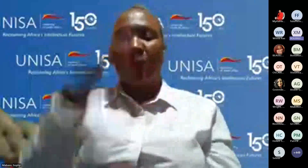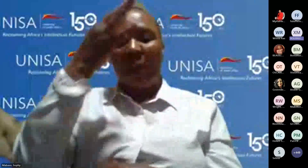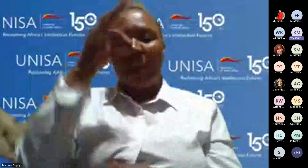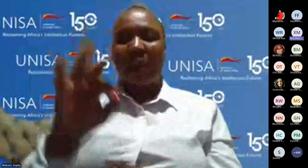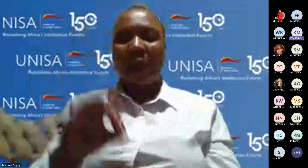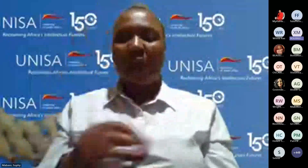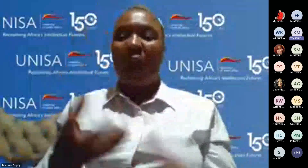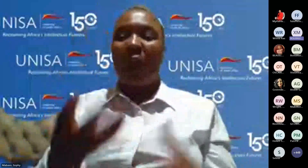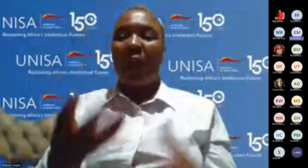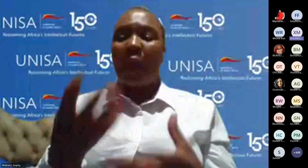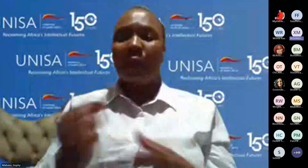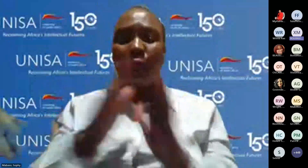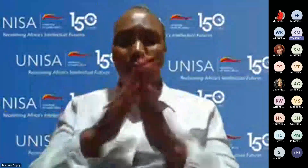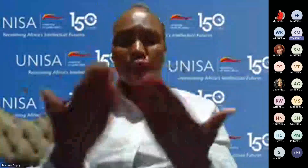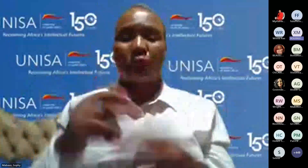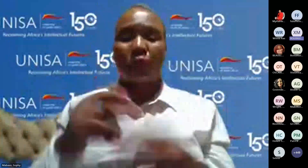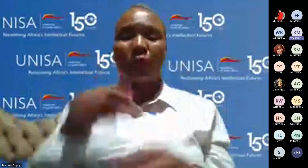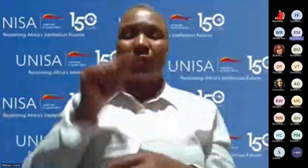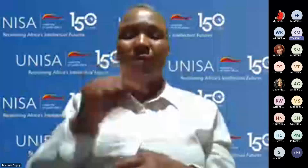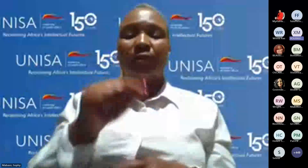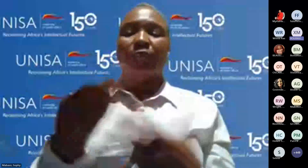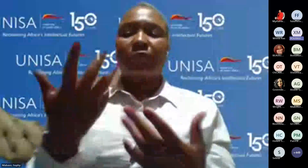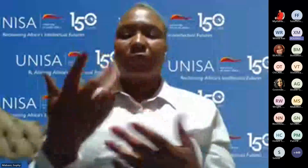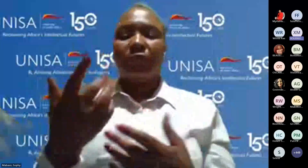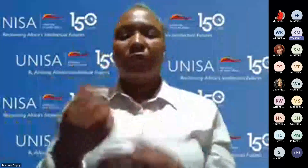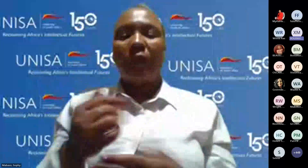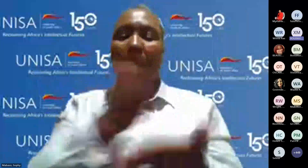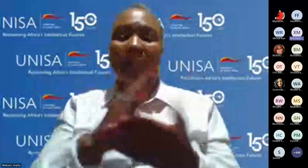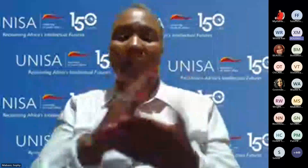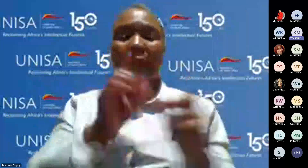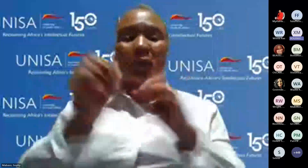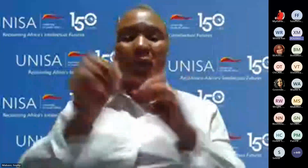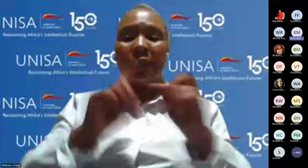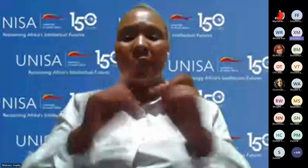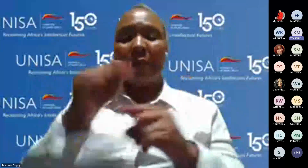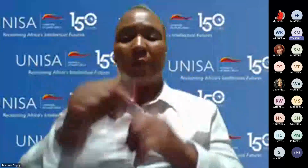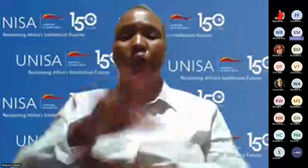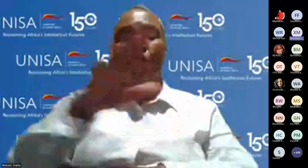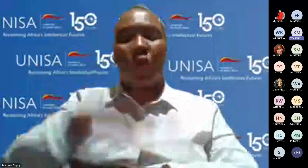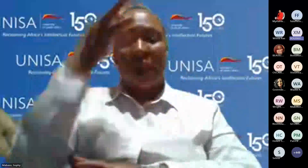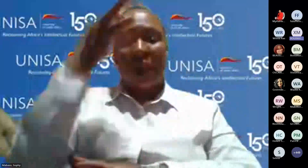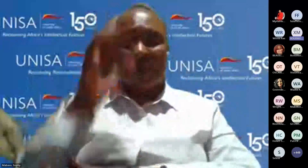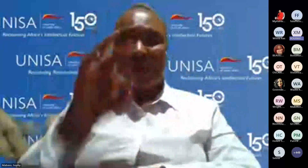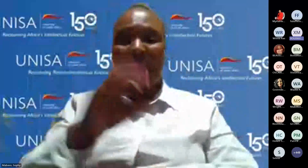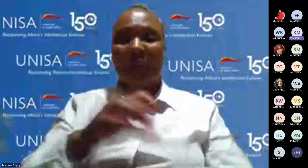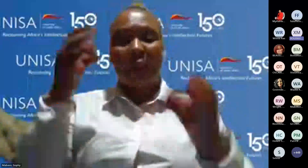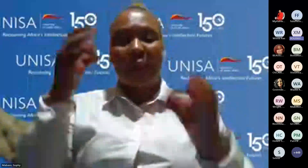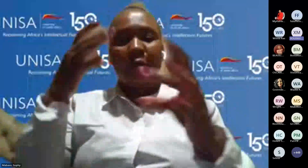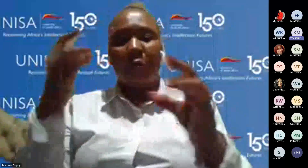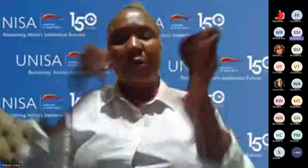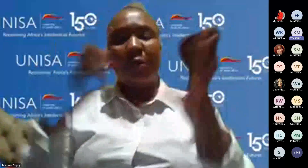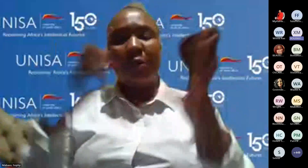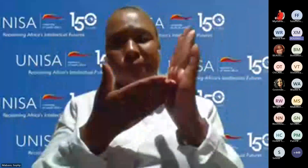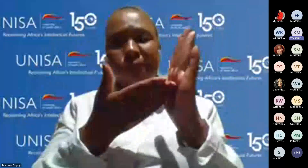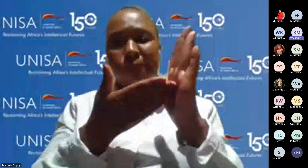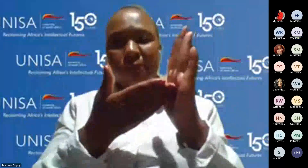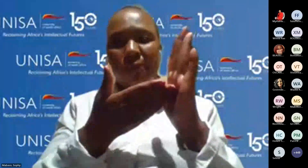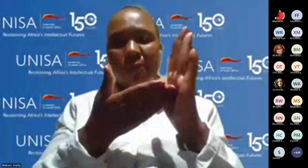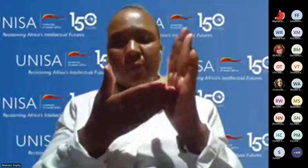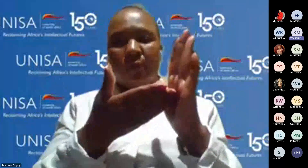got a book, I've got, a portion that speaks about local government. The information is there. Is